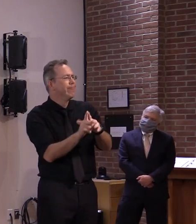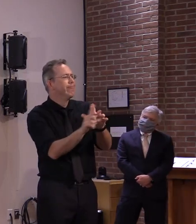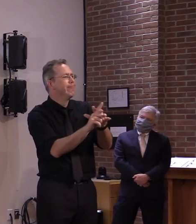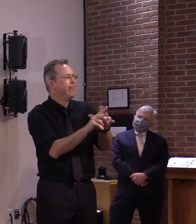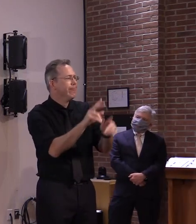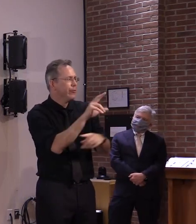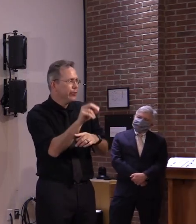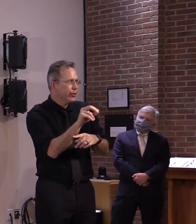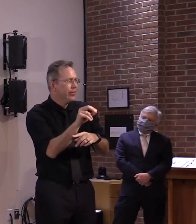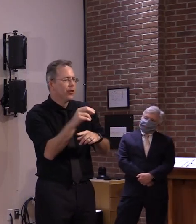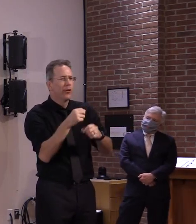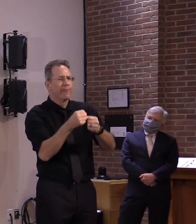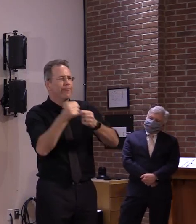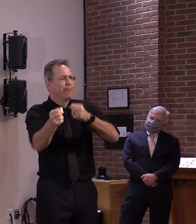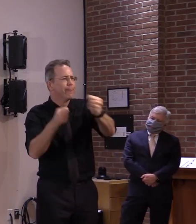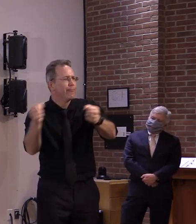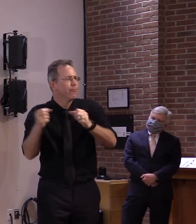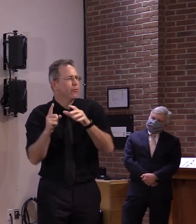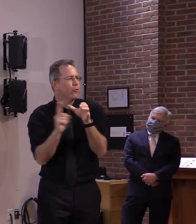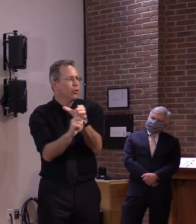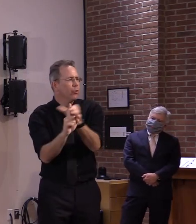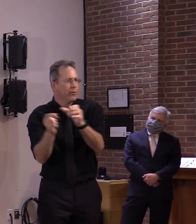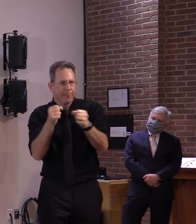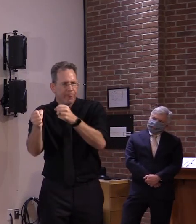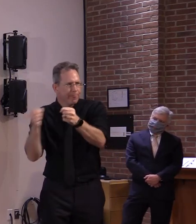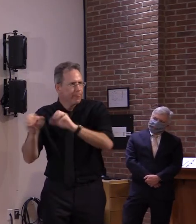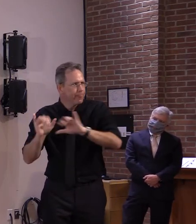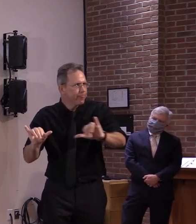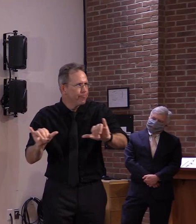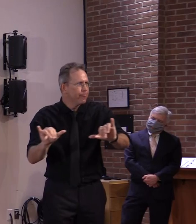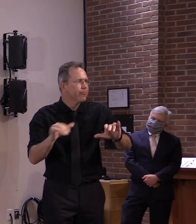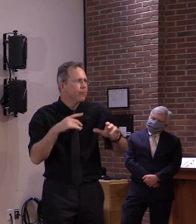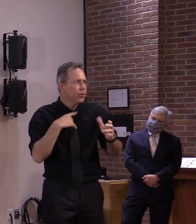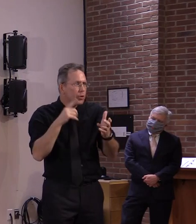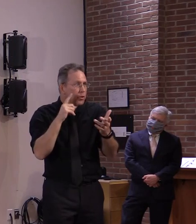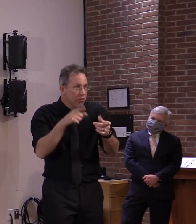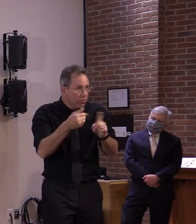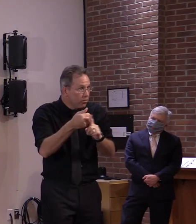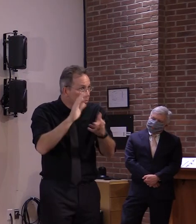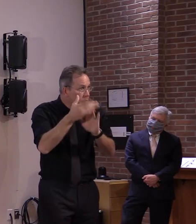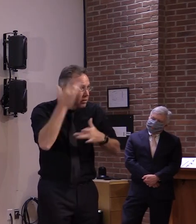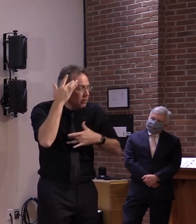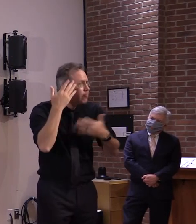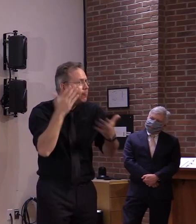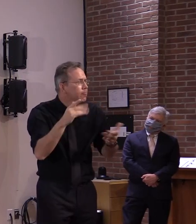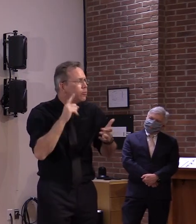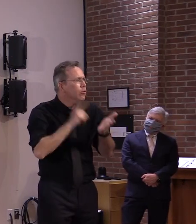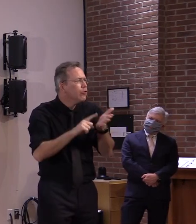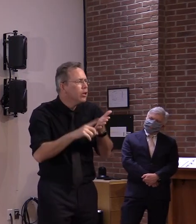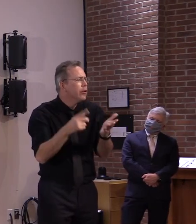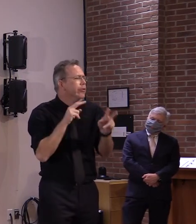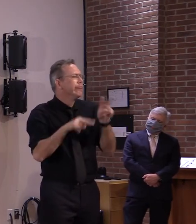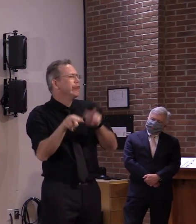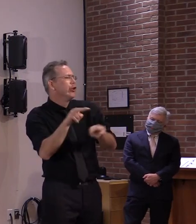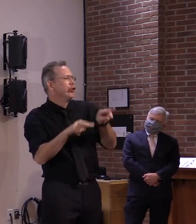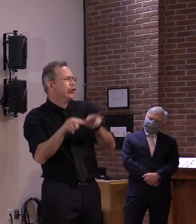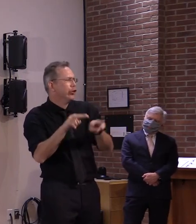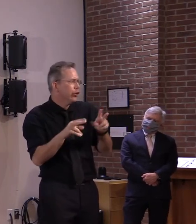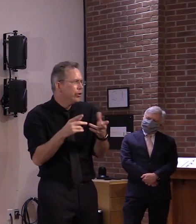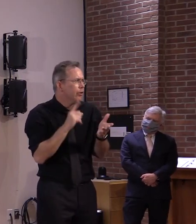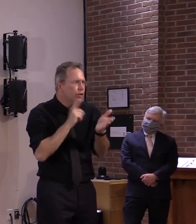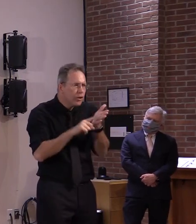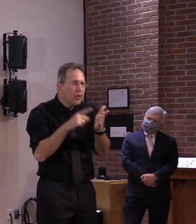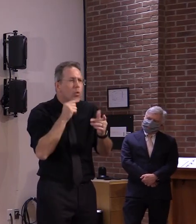Does not mean that they're going to turn into cases, obviously, but it's just a reflection of the contact to case